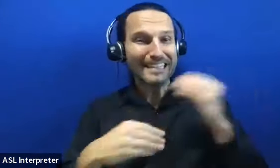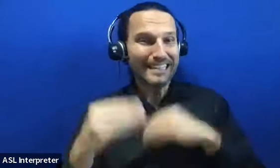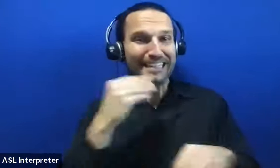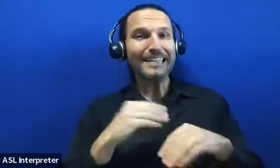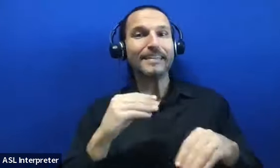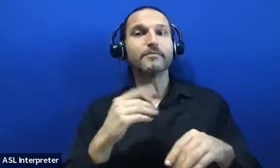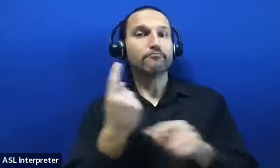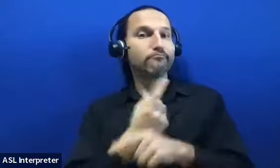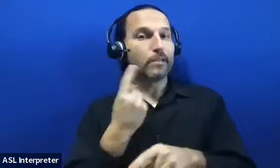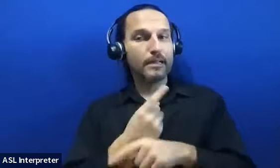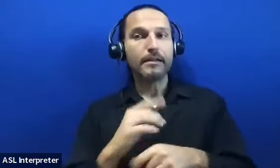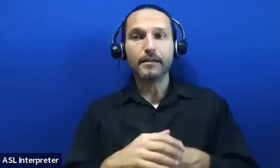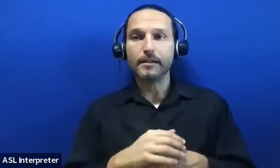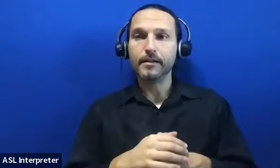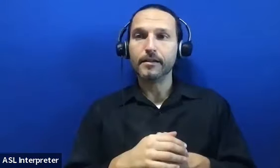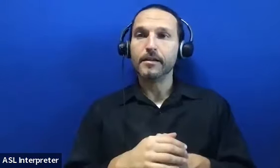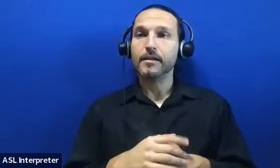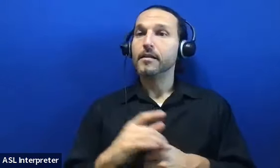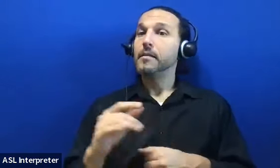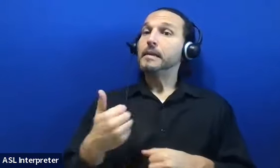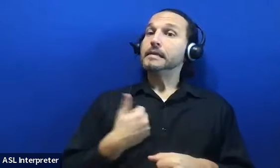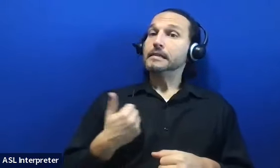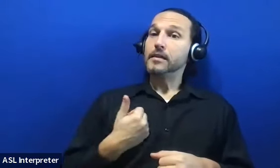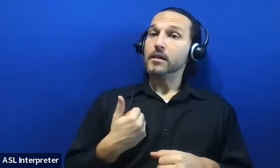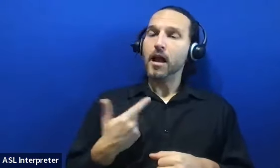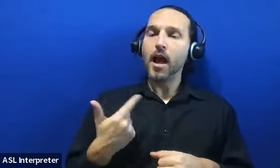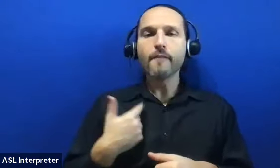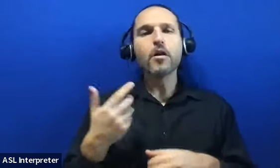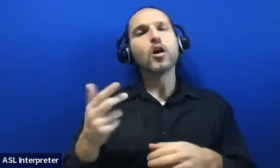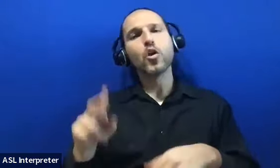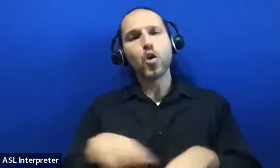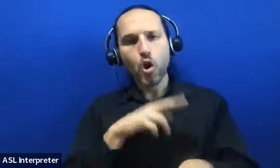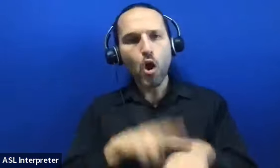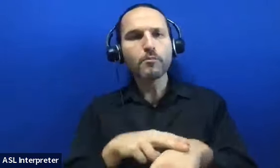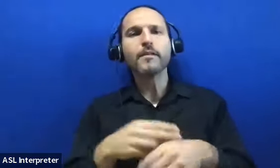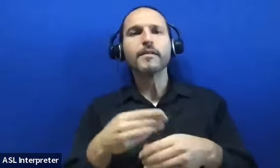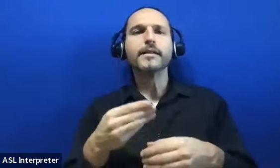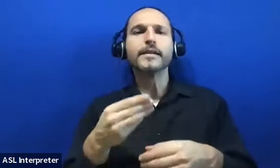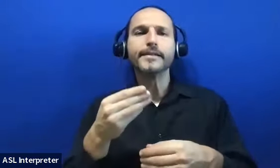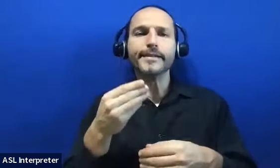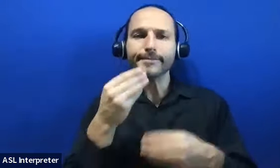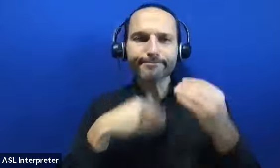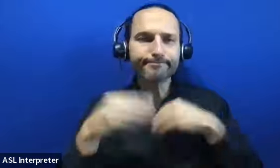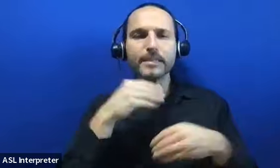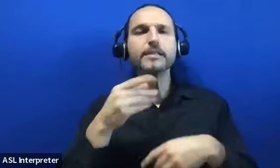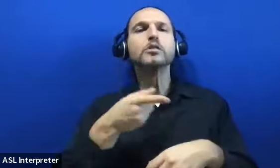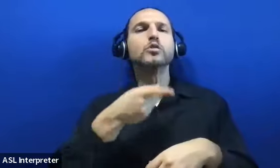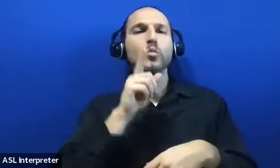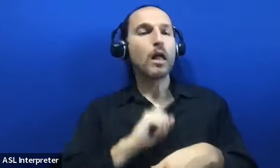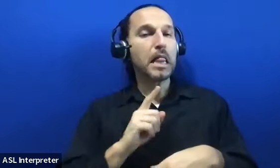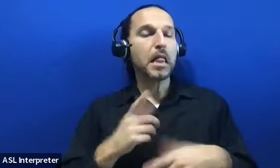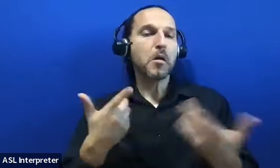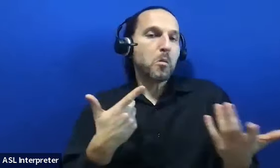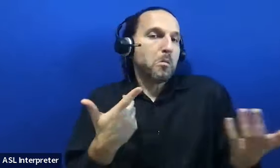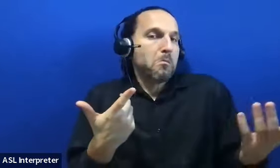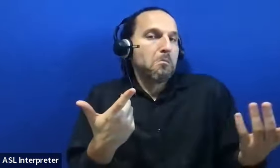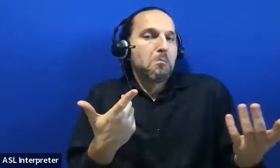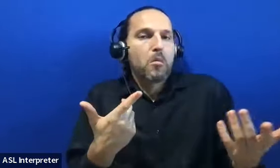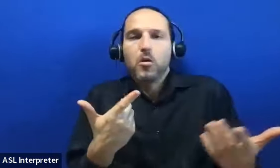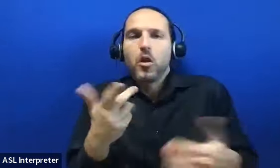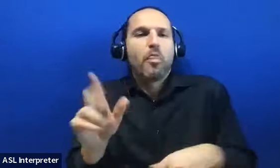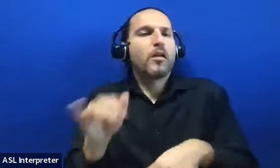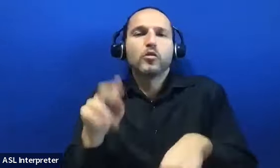As someone like myself who has normal feeding and swallowing, these are things we don't often think about. It happens